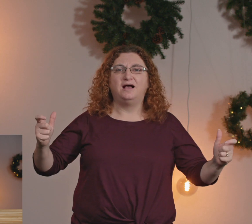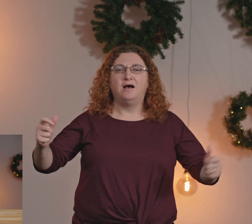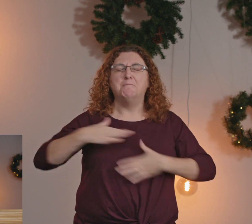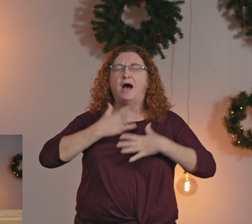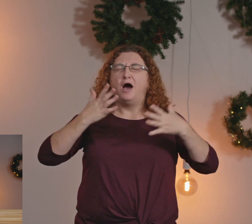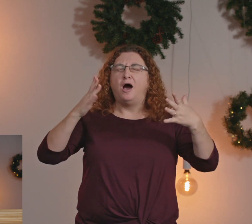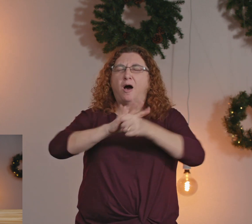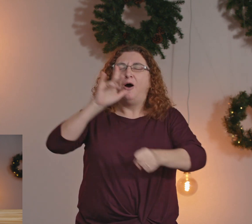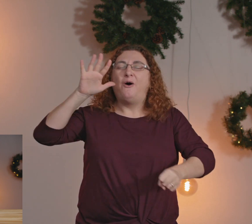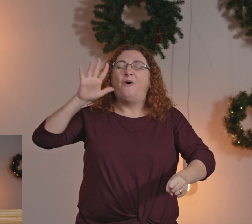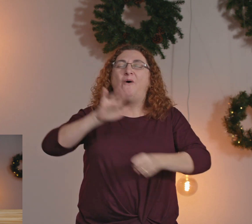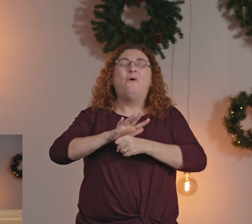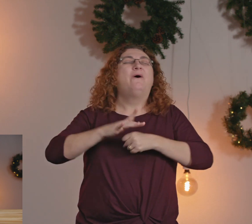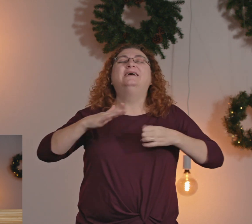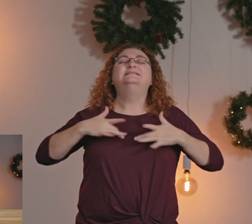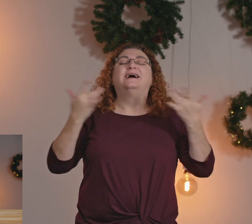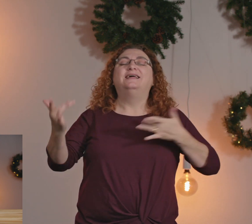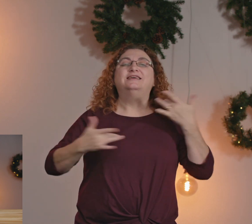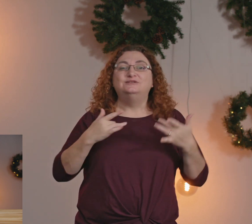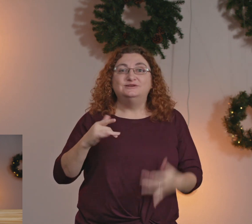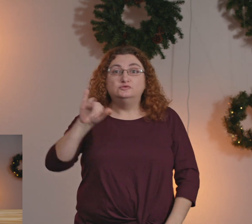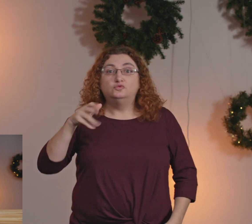kind of joy. So I remember